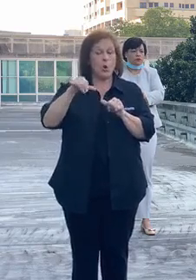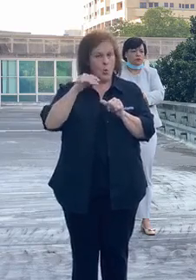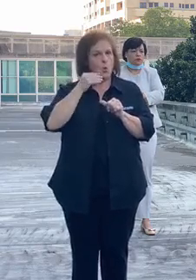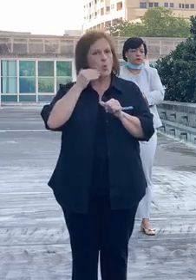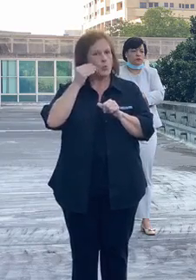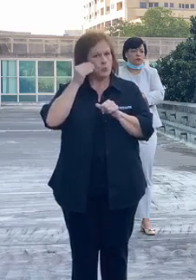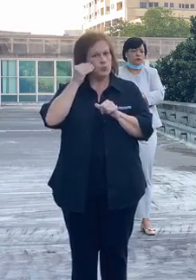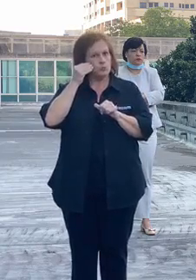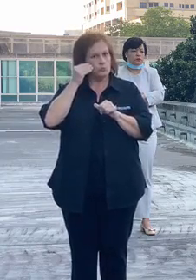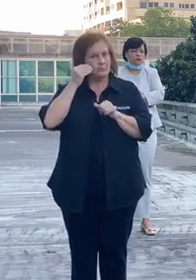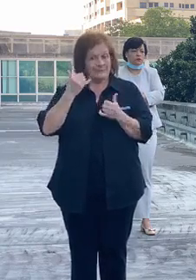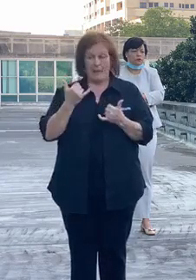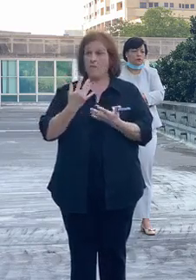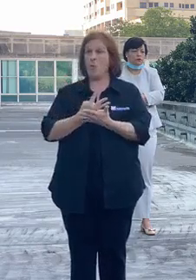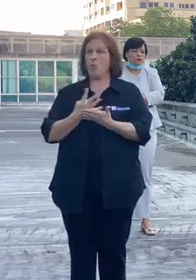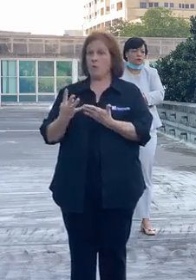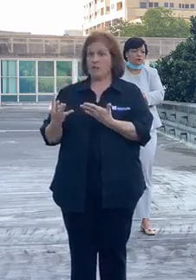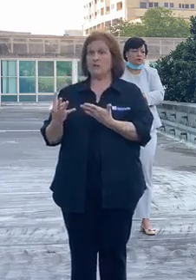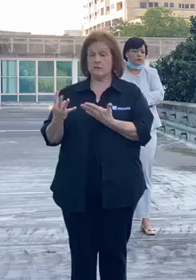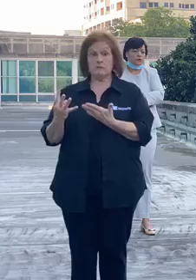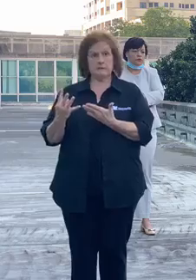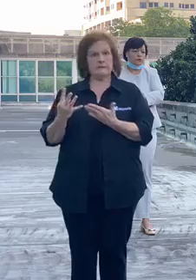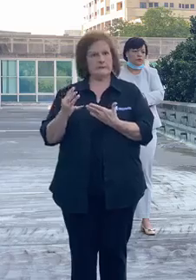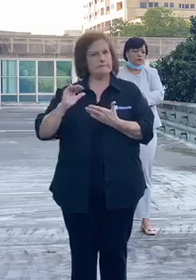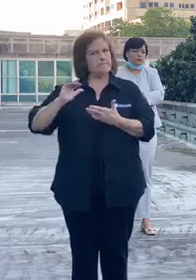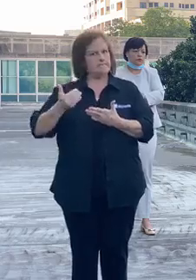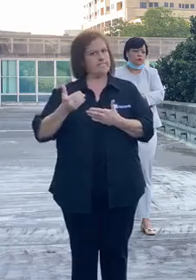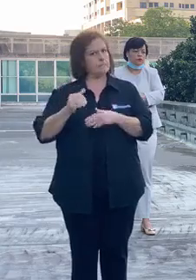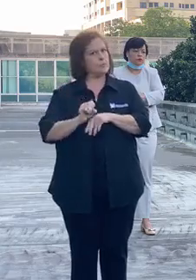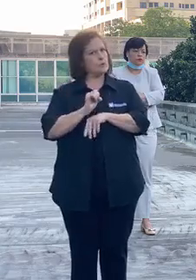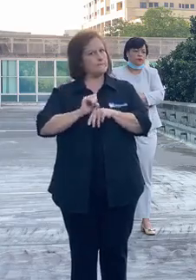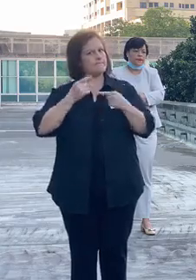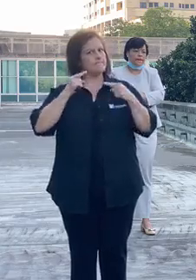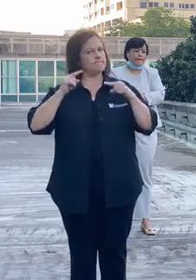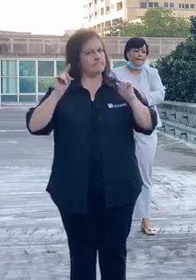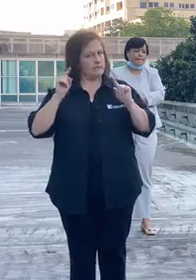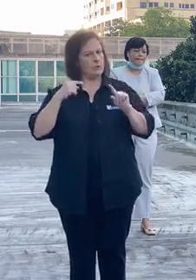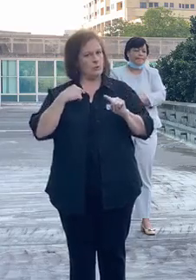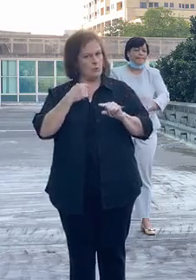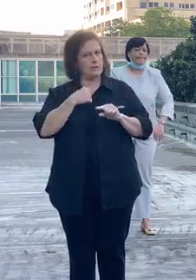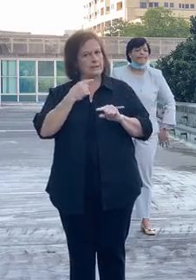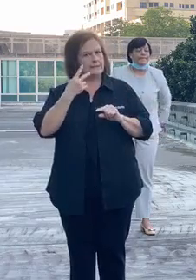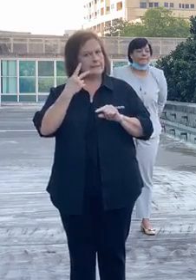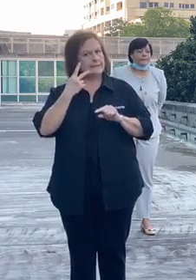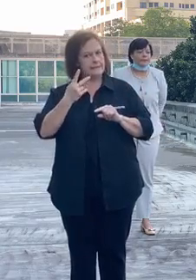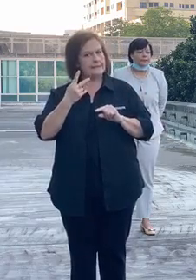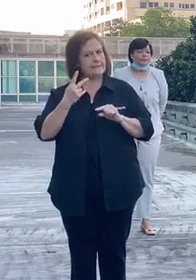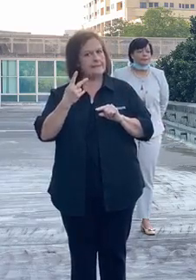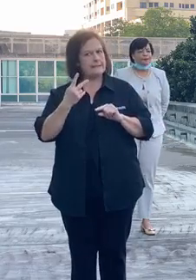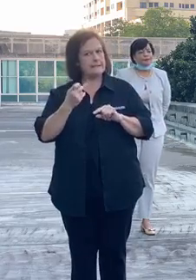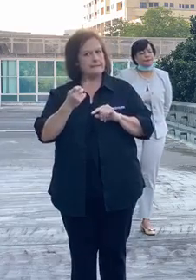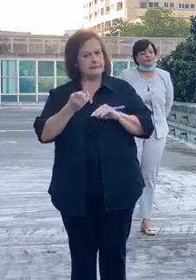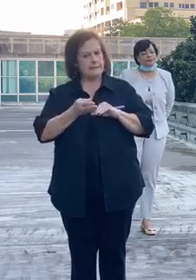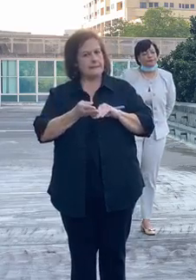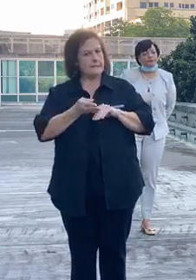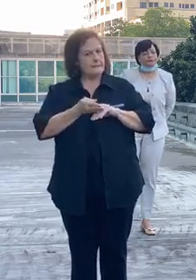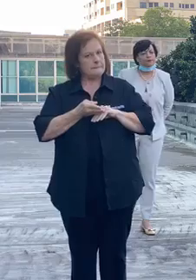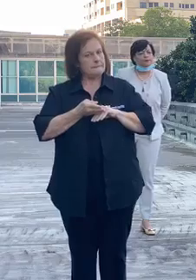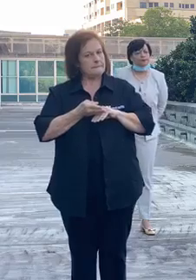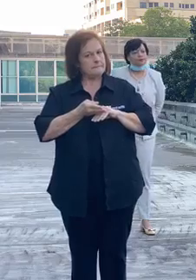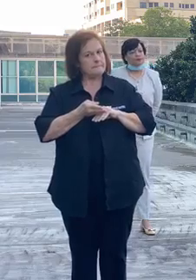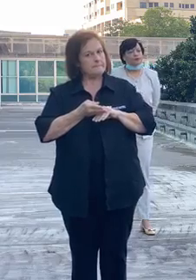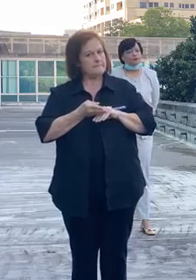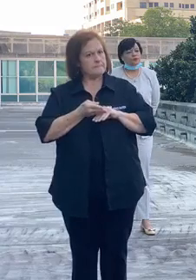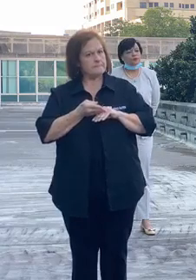has been in place for almost 4 weeks, is working. We're seeing a steady pace of cases, which we believe